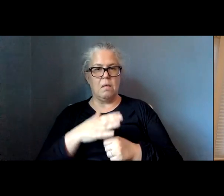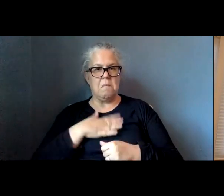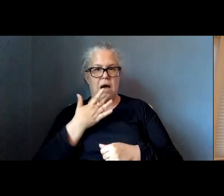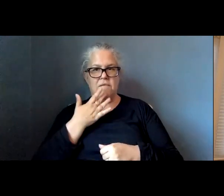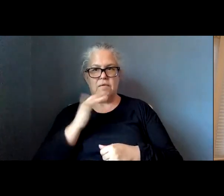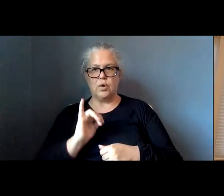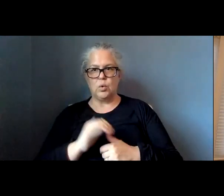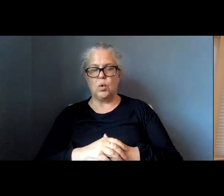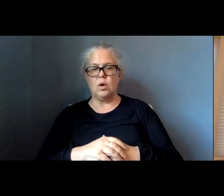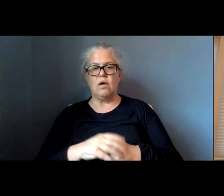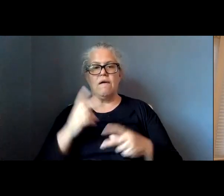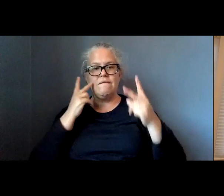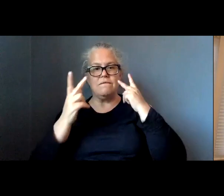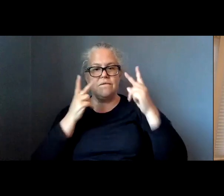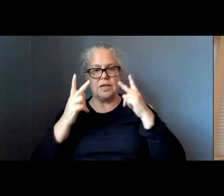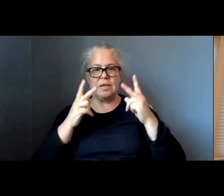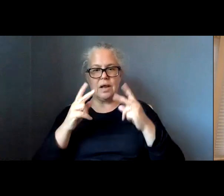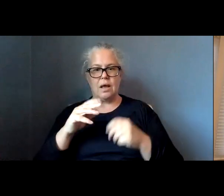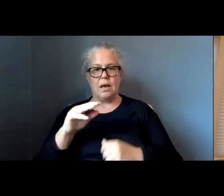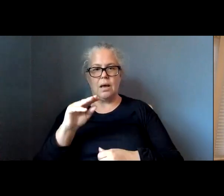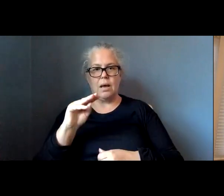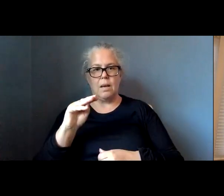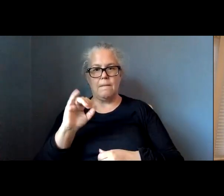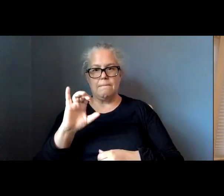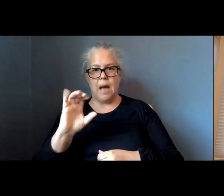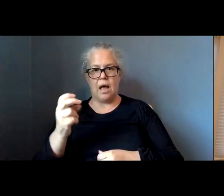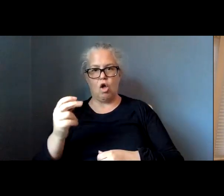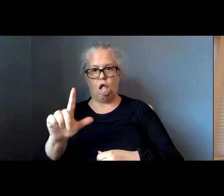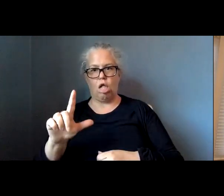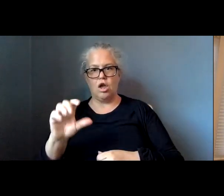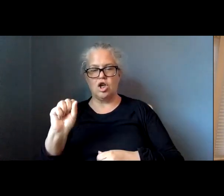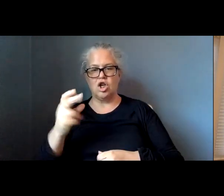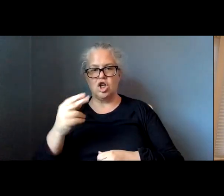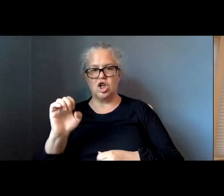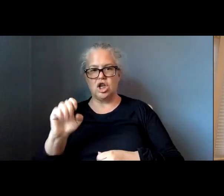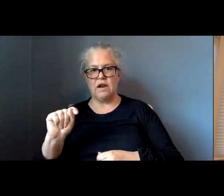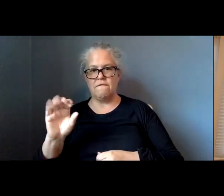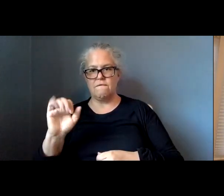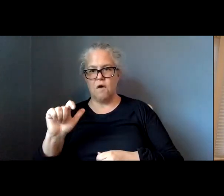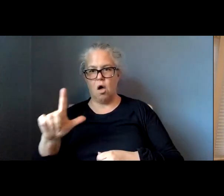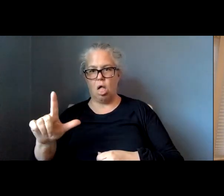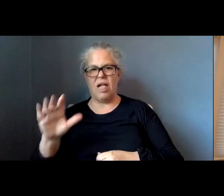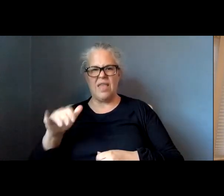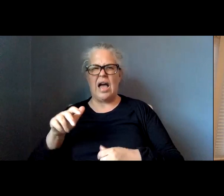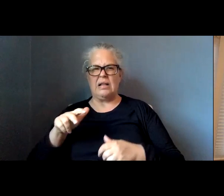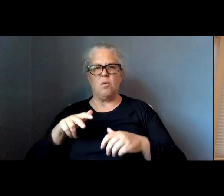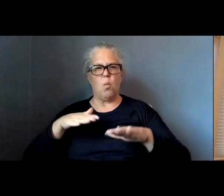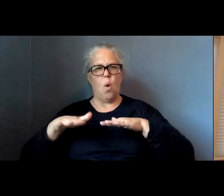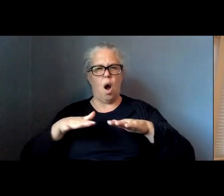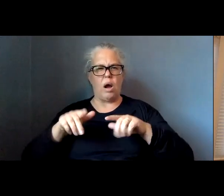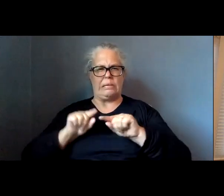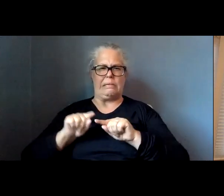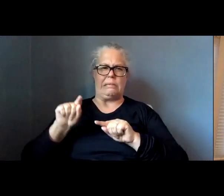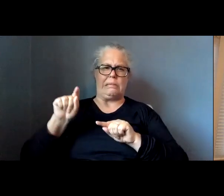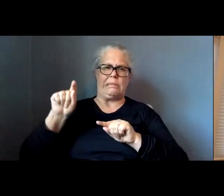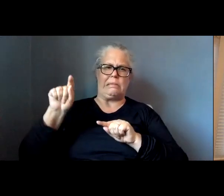was visiting Michael's Sheepfold and Greenhead Gill. It's a steep walk, but not a long one, up